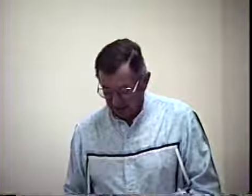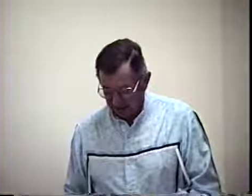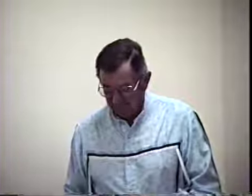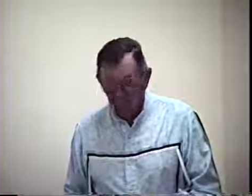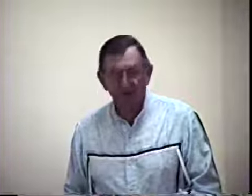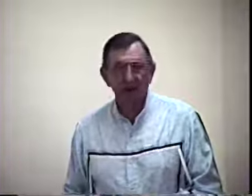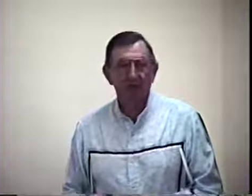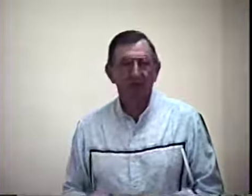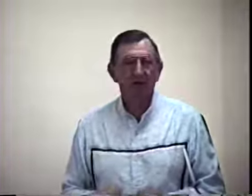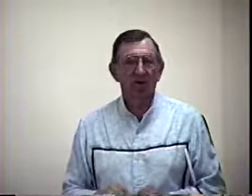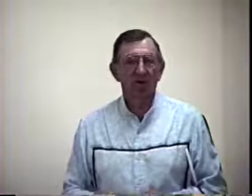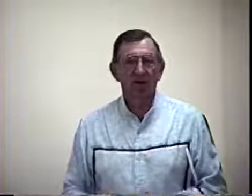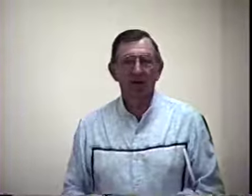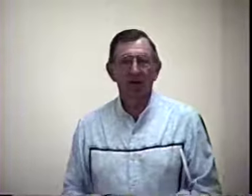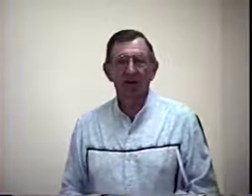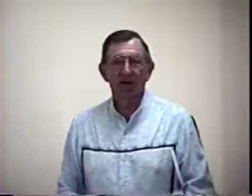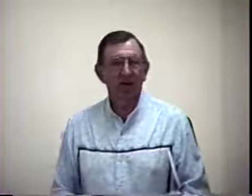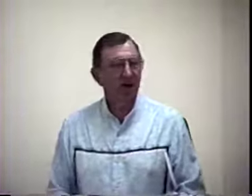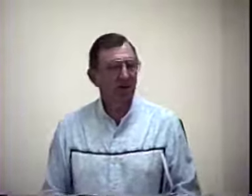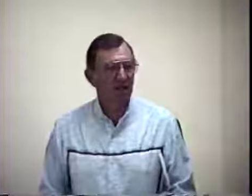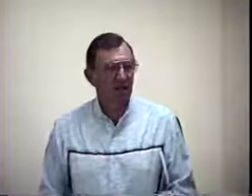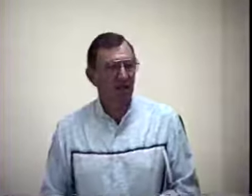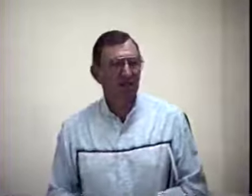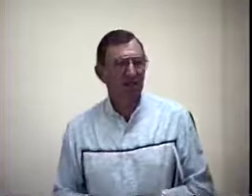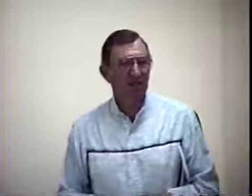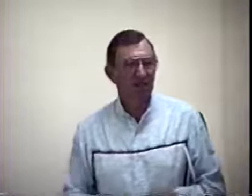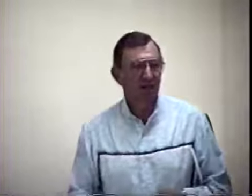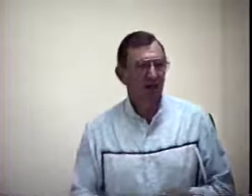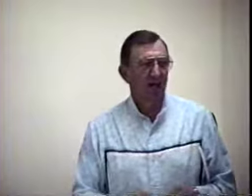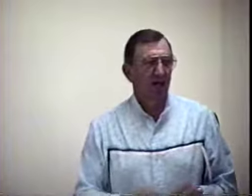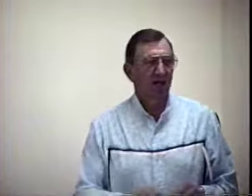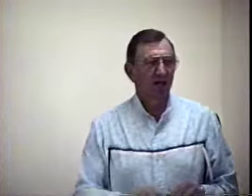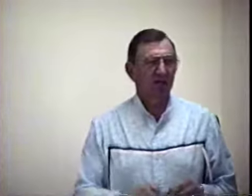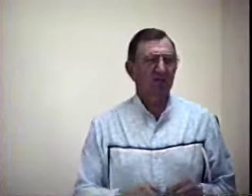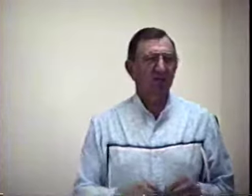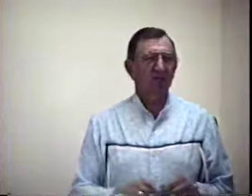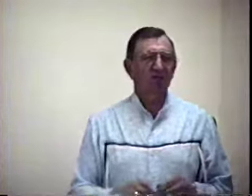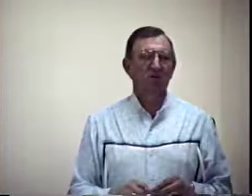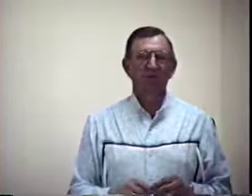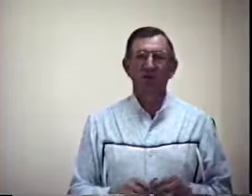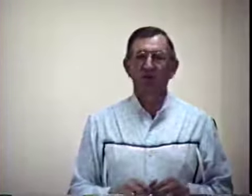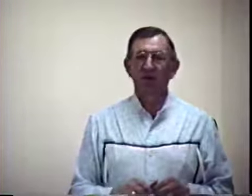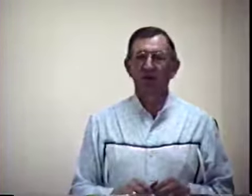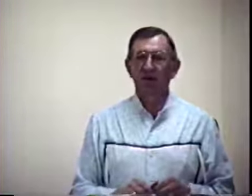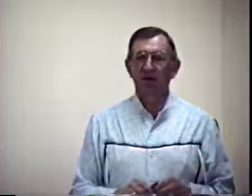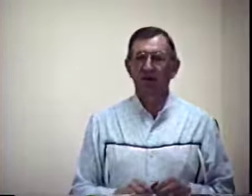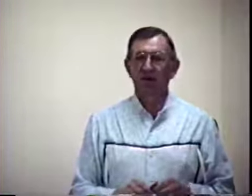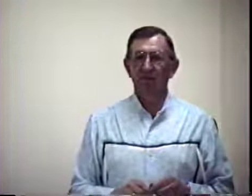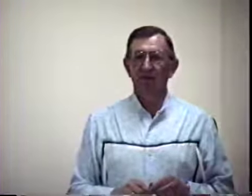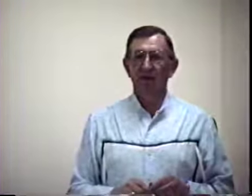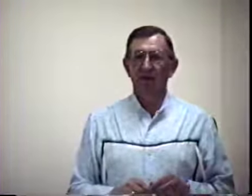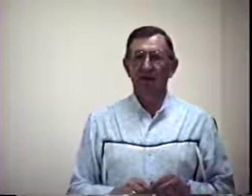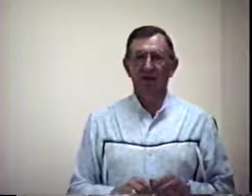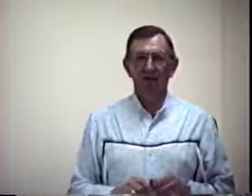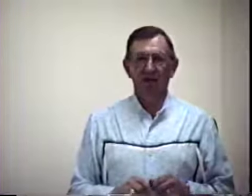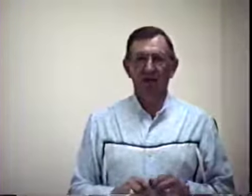the video that we're gonna go ahead and have out of this class, I think this is also gonna be a real good selling